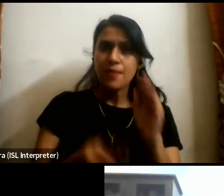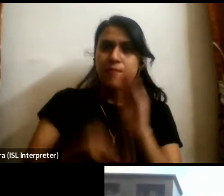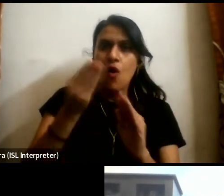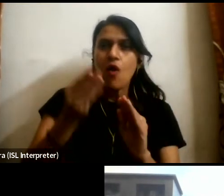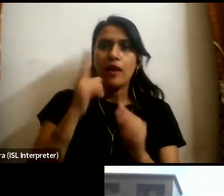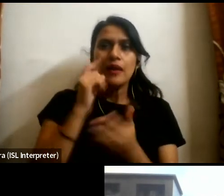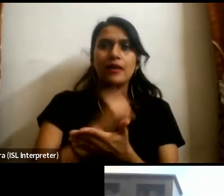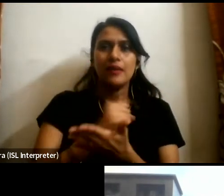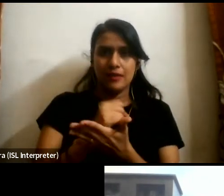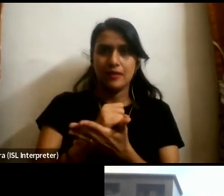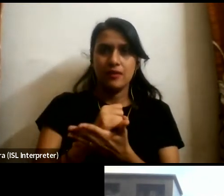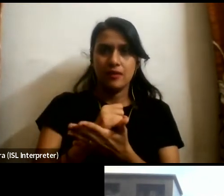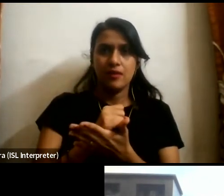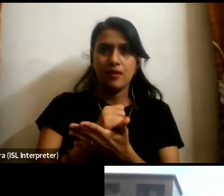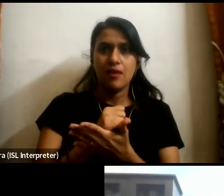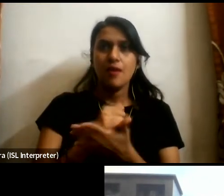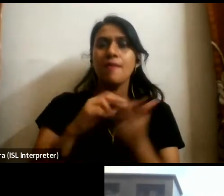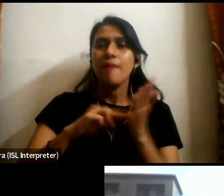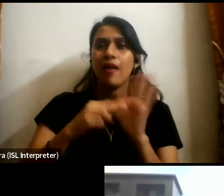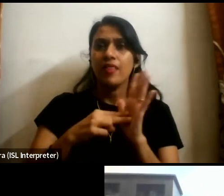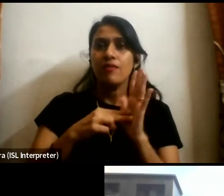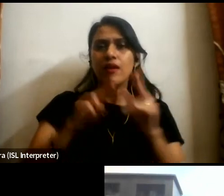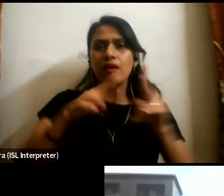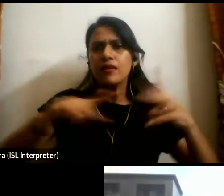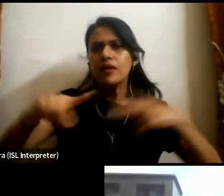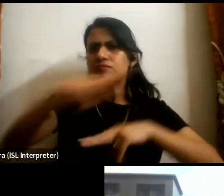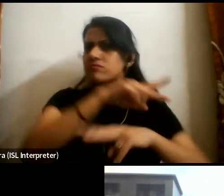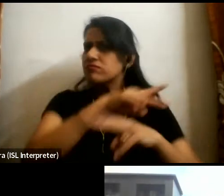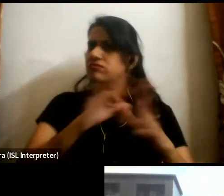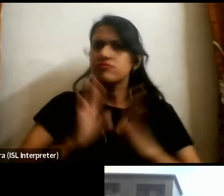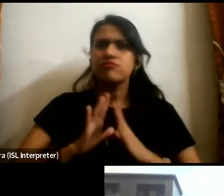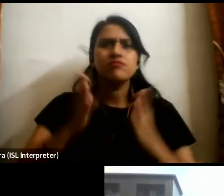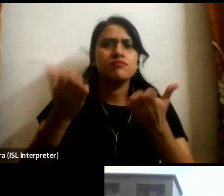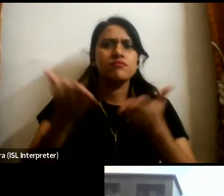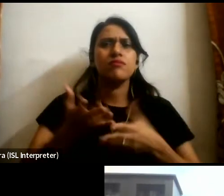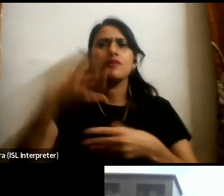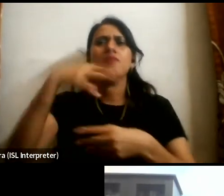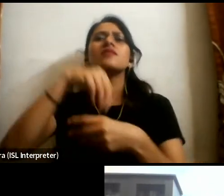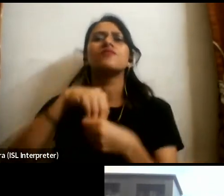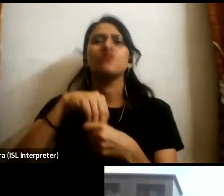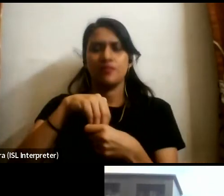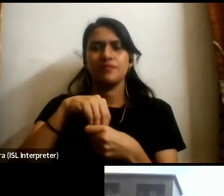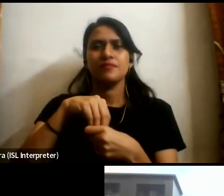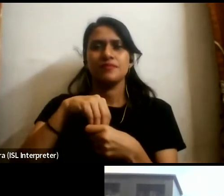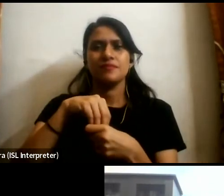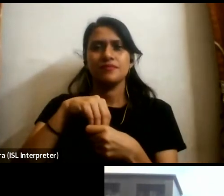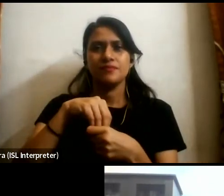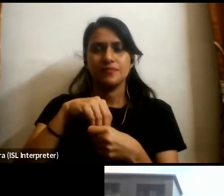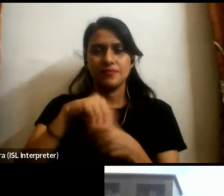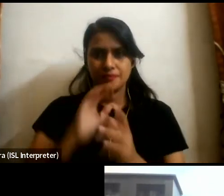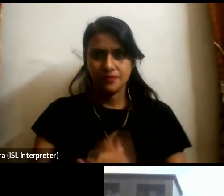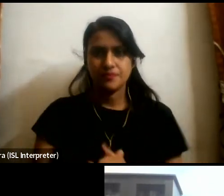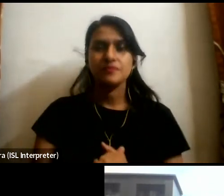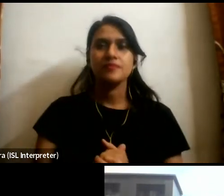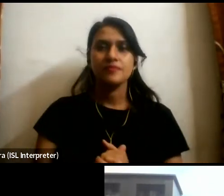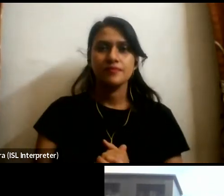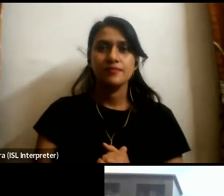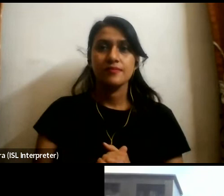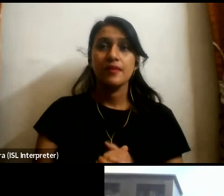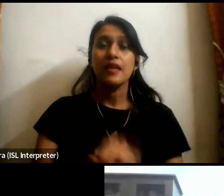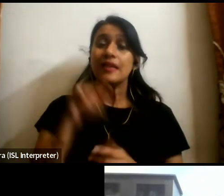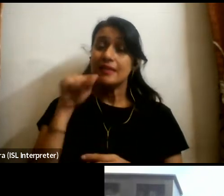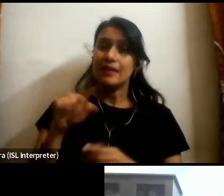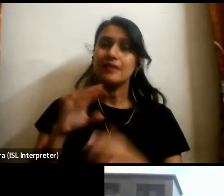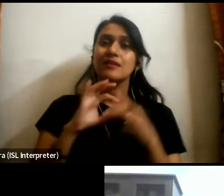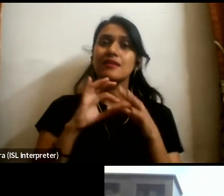a more diverse bench. You're more likely to get that diversity than otherwise. So if that is the case, then we really have to